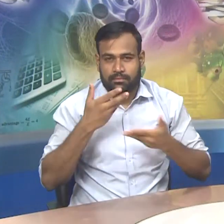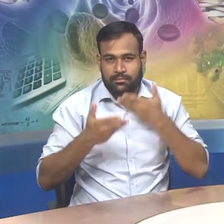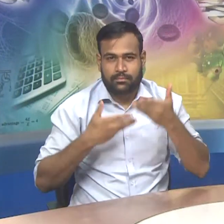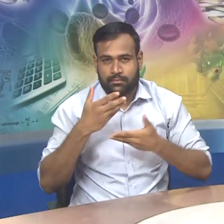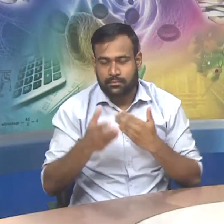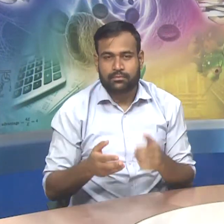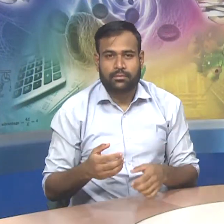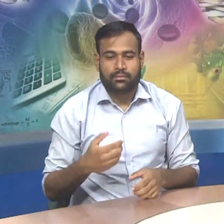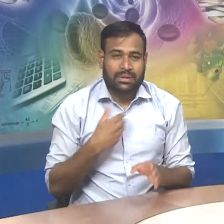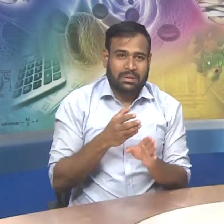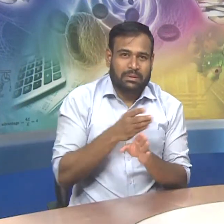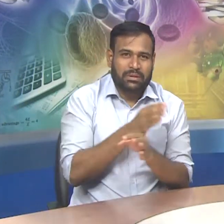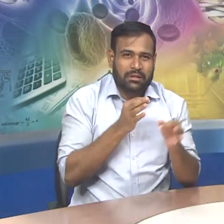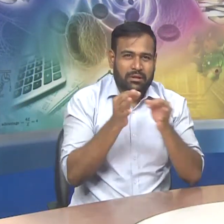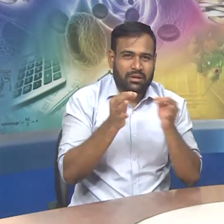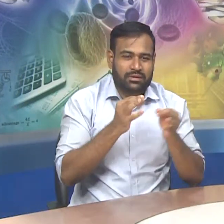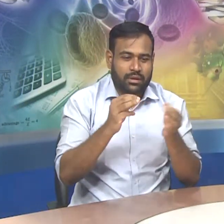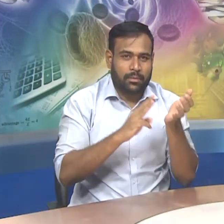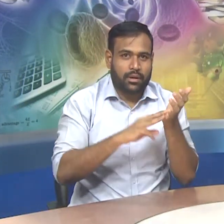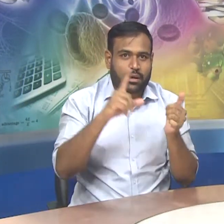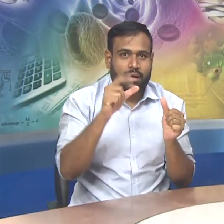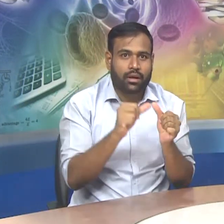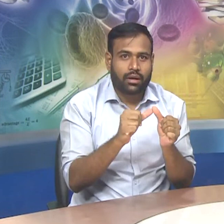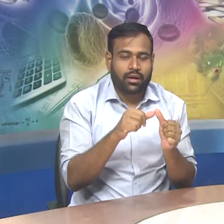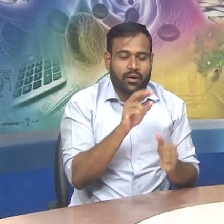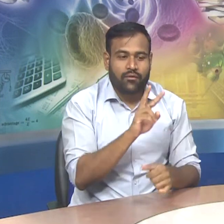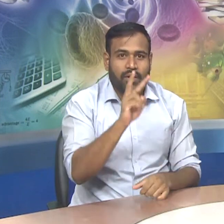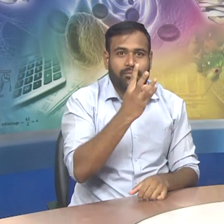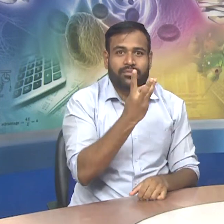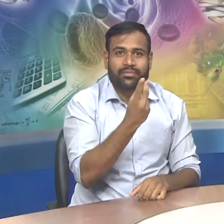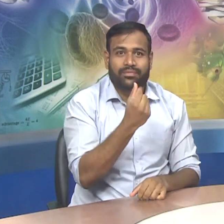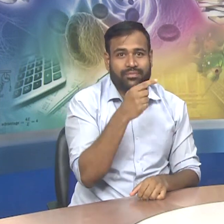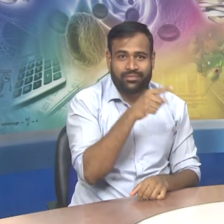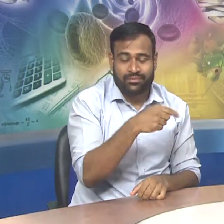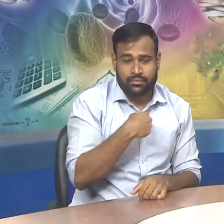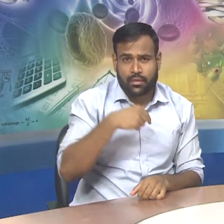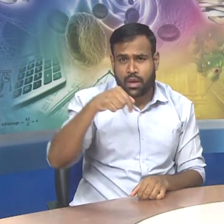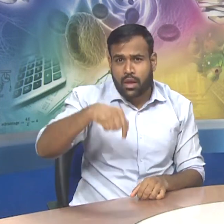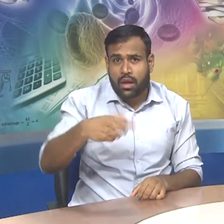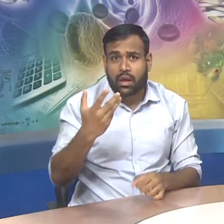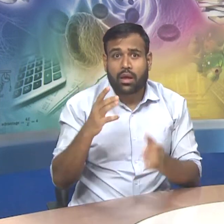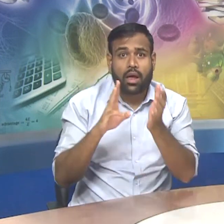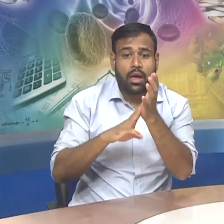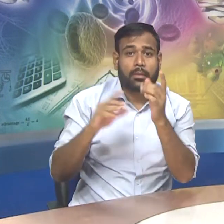Let us continue after the break. Before the break, we were talking about the value of vote.